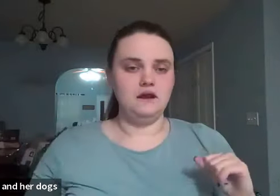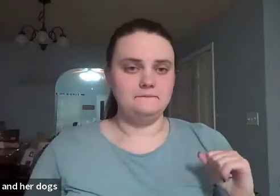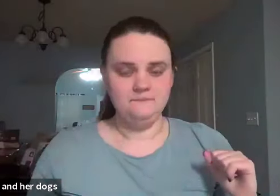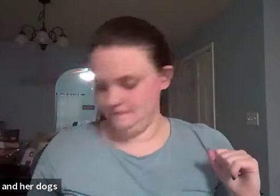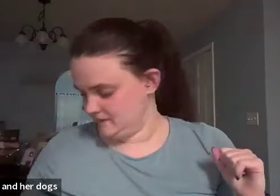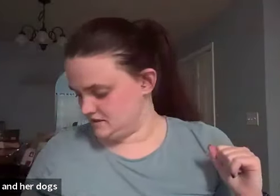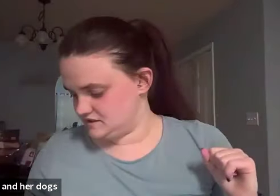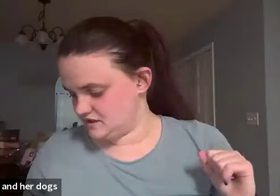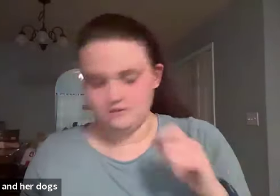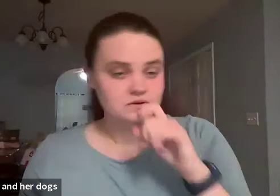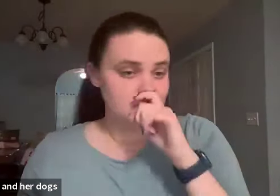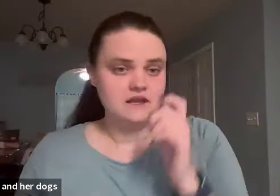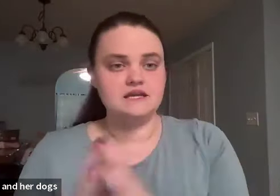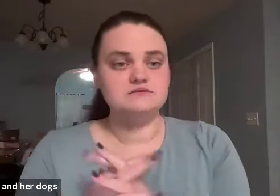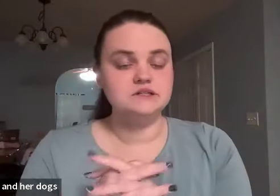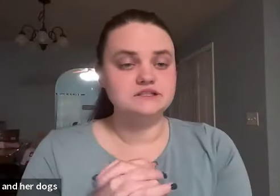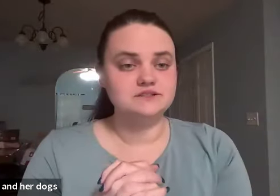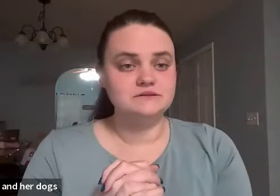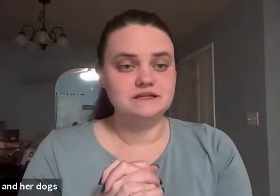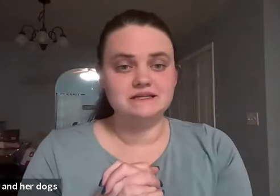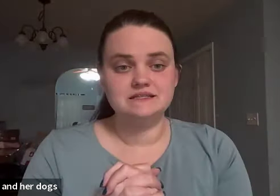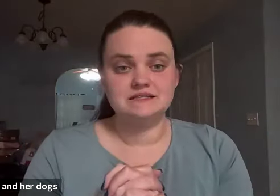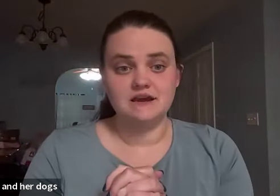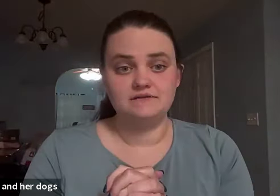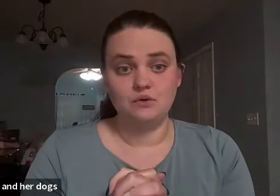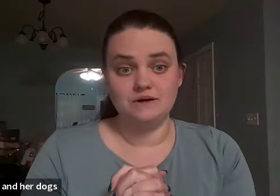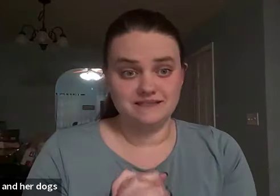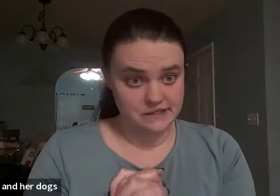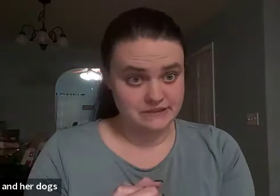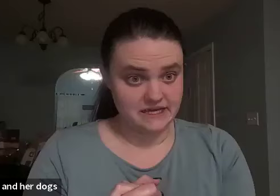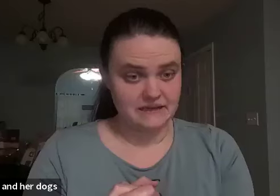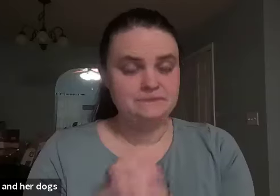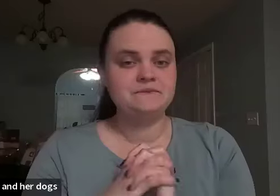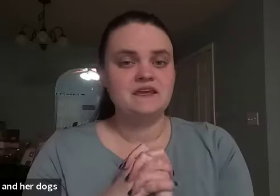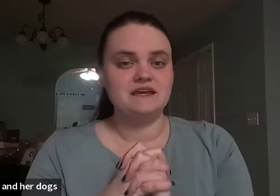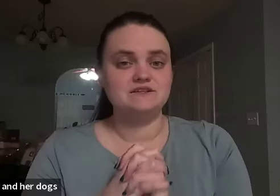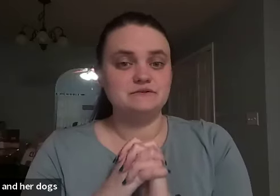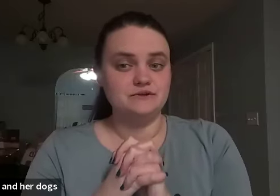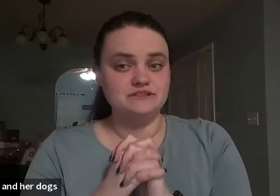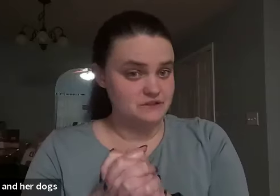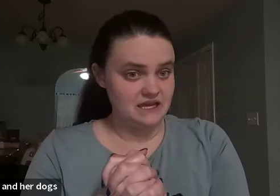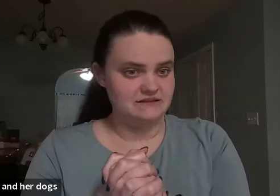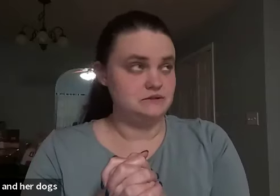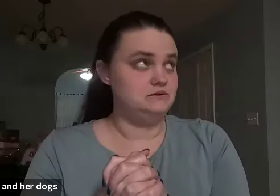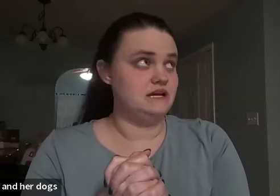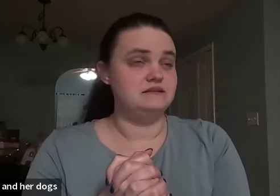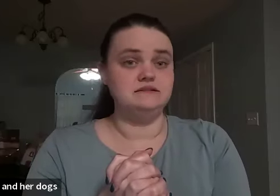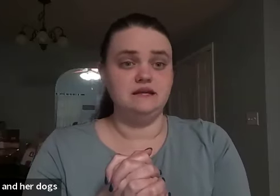Okay, so the next one we're going to do is the sign for today. And so for